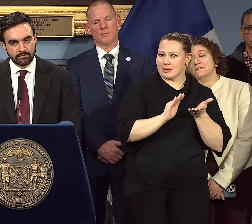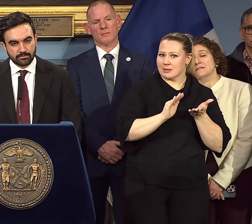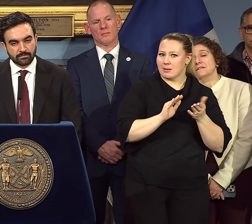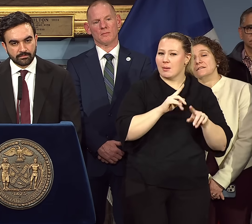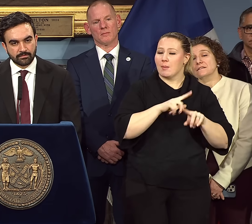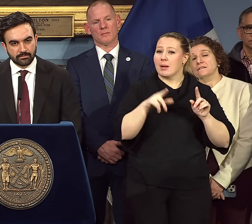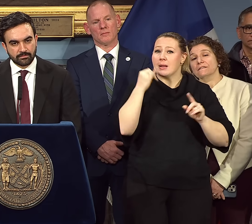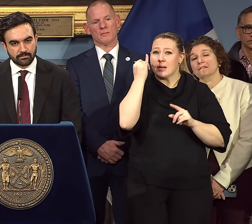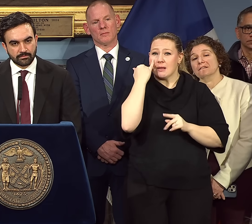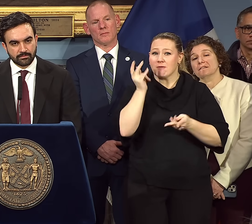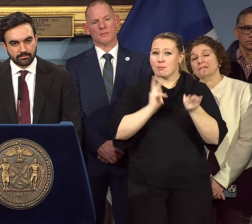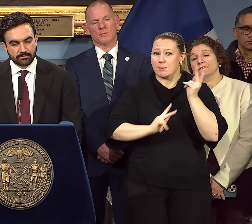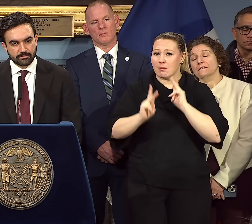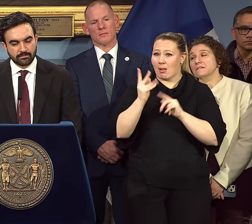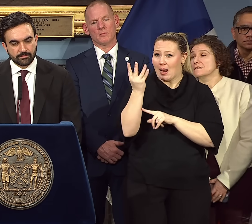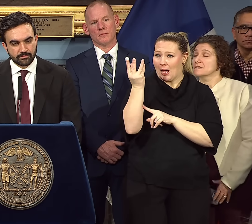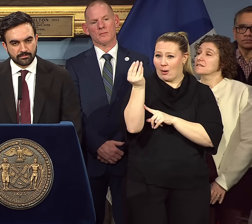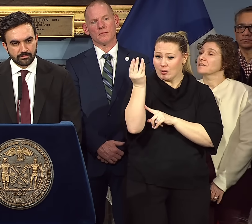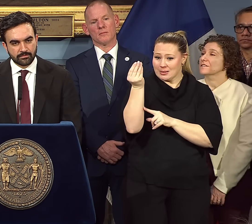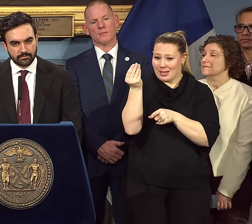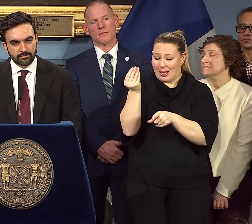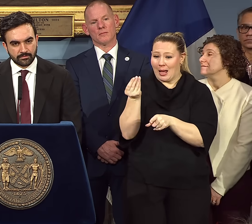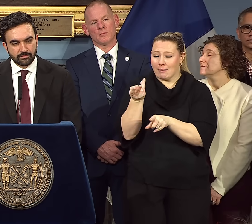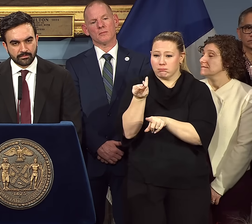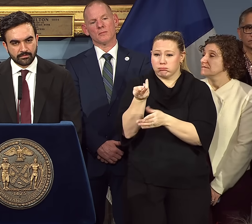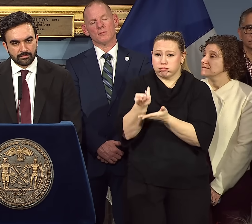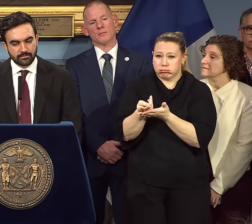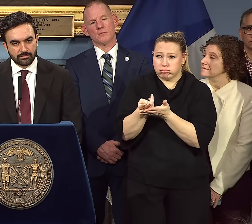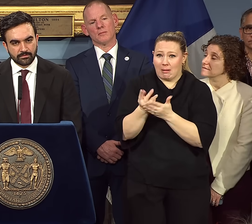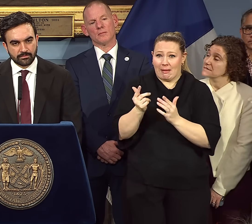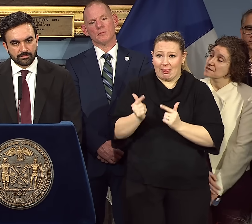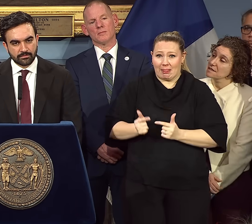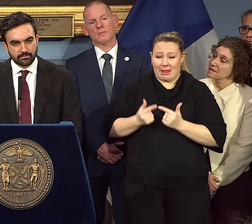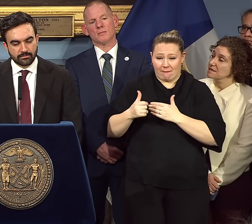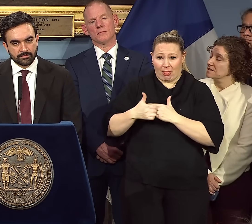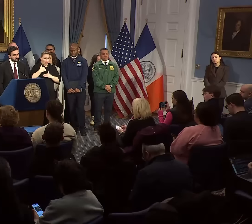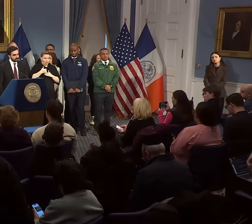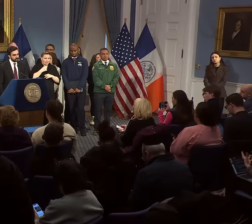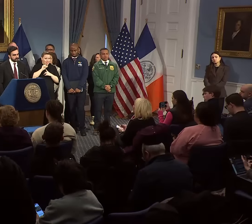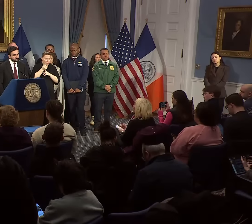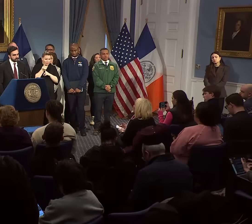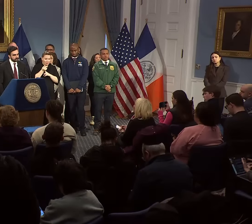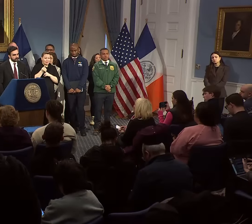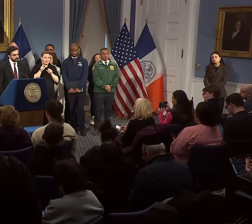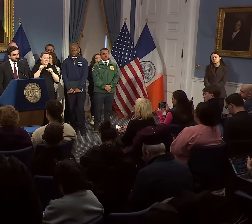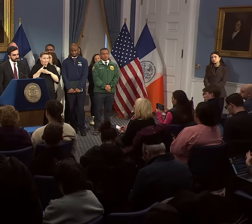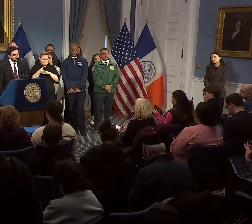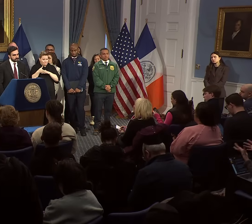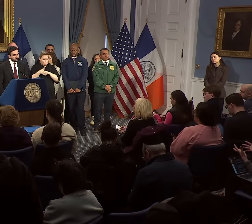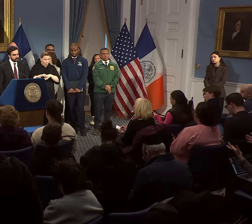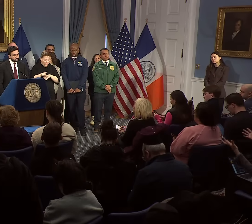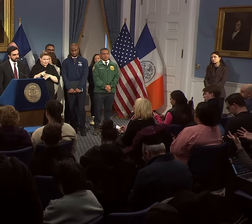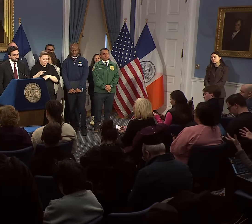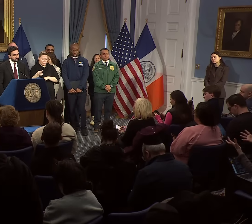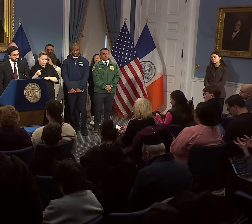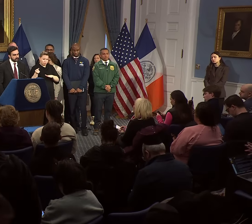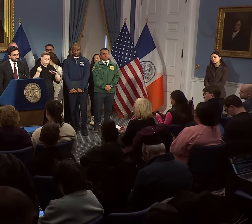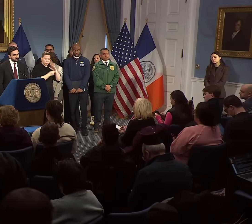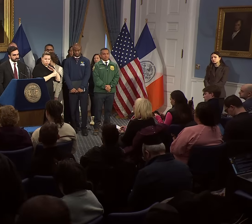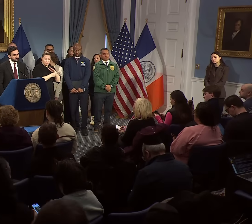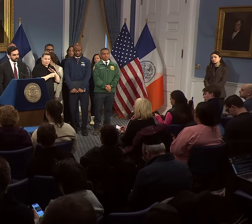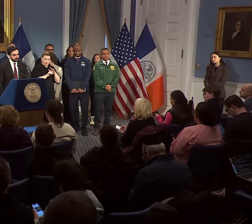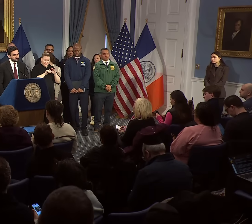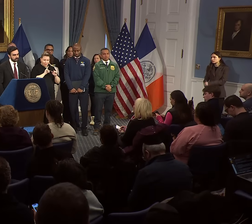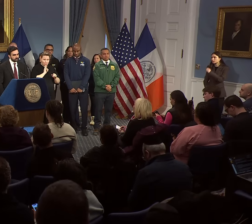in life-threatening temperatures, can be forced to come off the streets? Isn't that also part of Code Blue, and is that happening? I wonder if you can give me a sense, or anyone